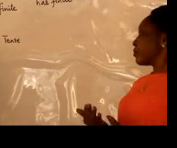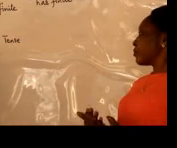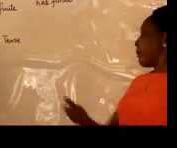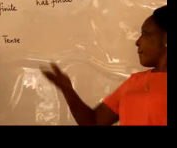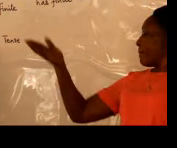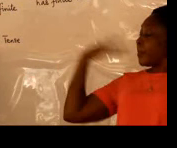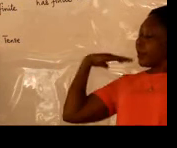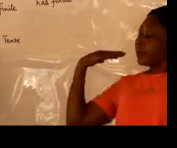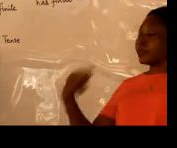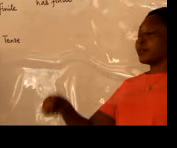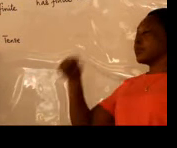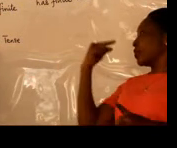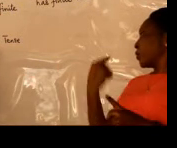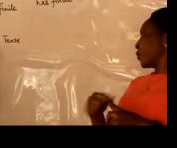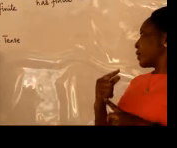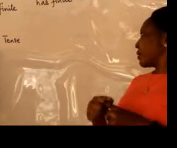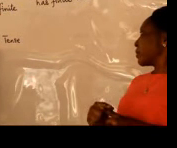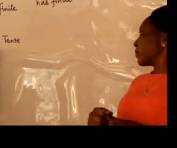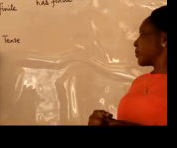past tense